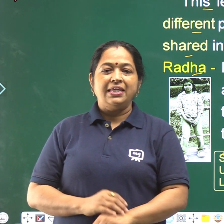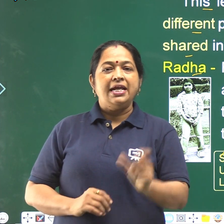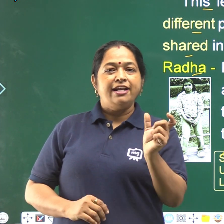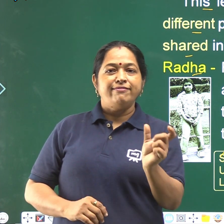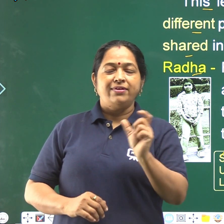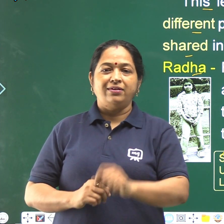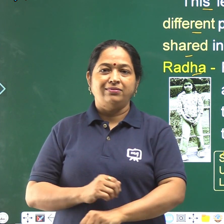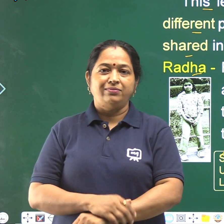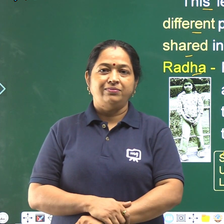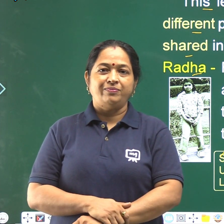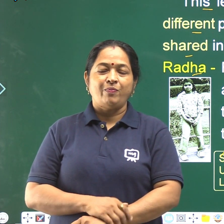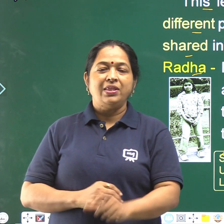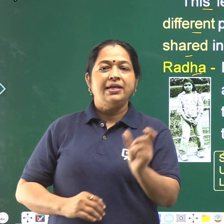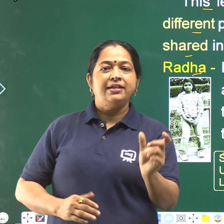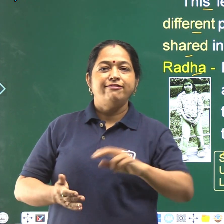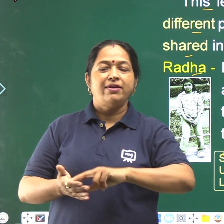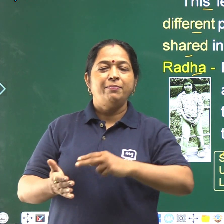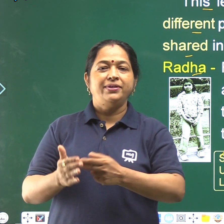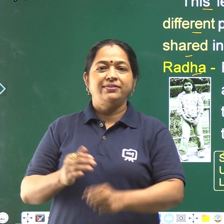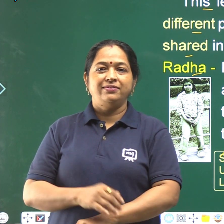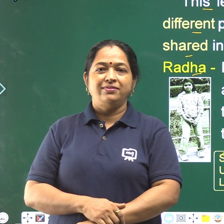Different. Different means